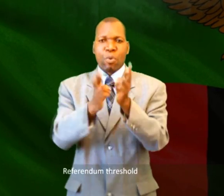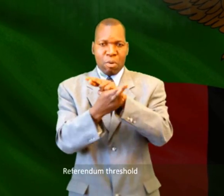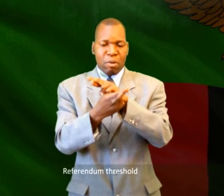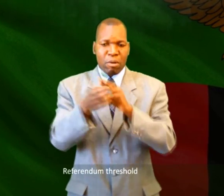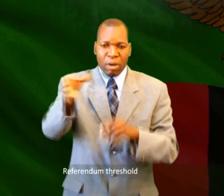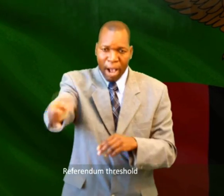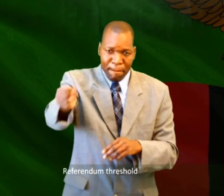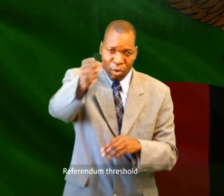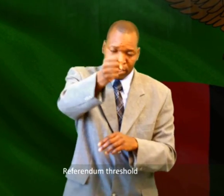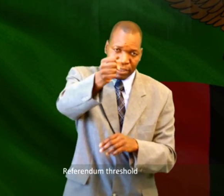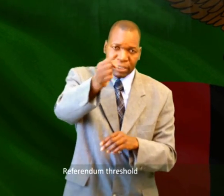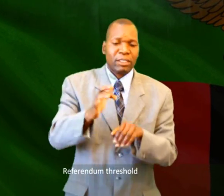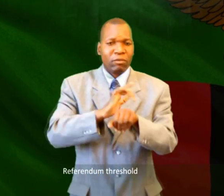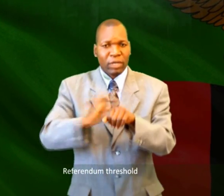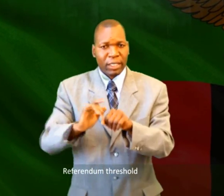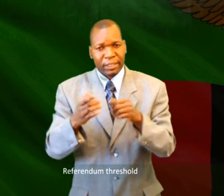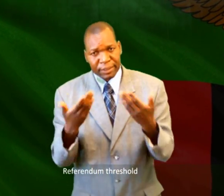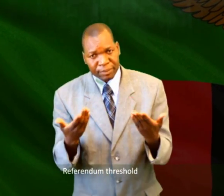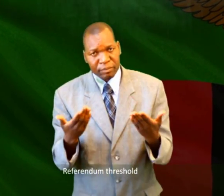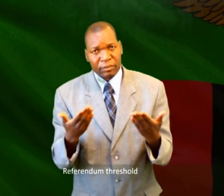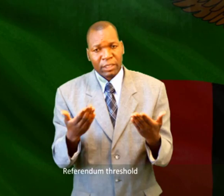79, referendum threshold.